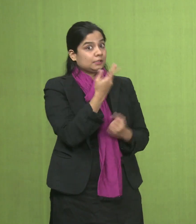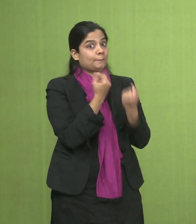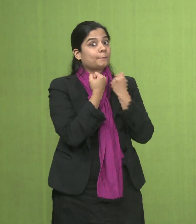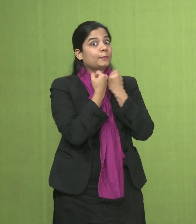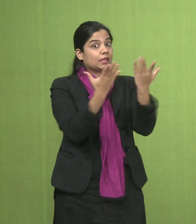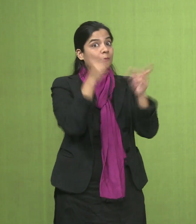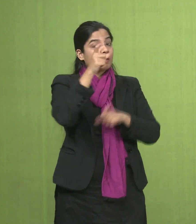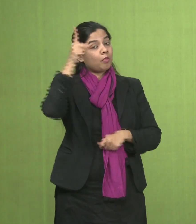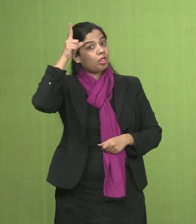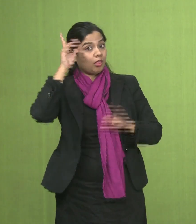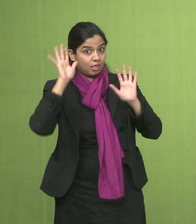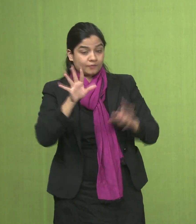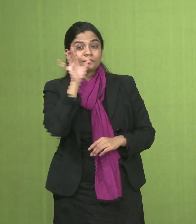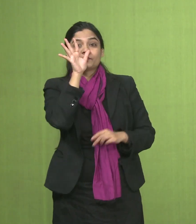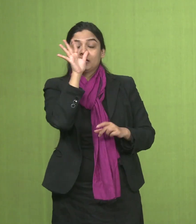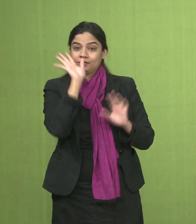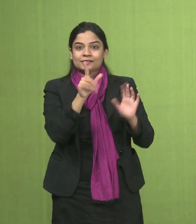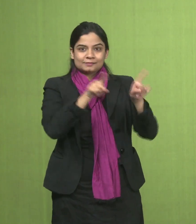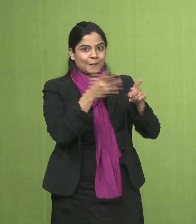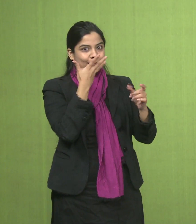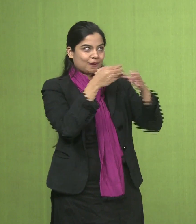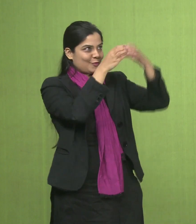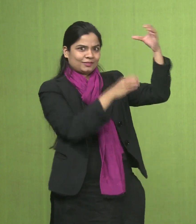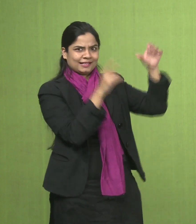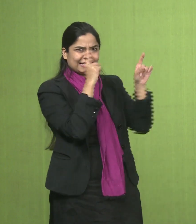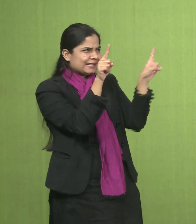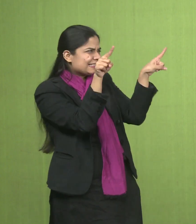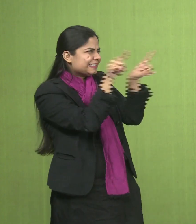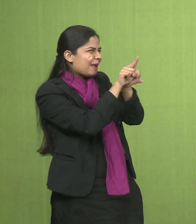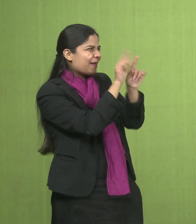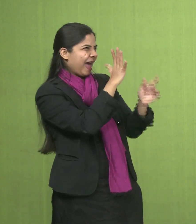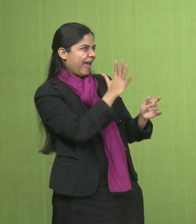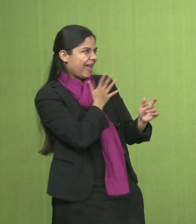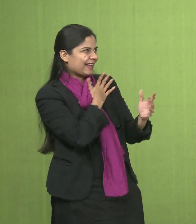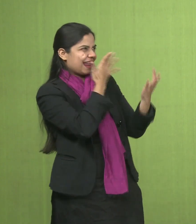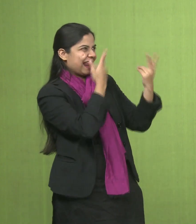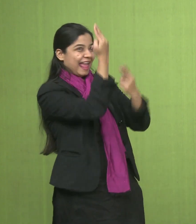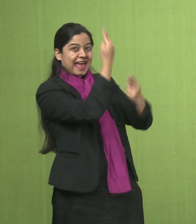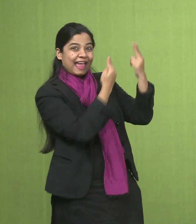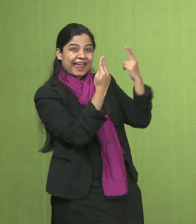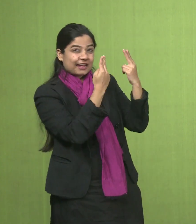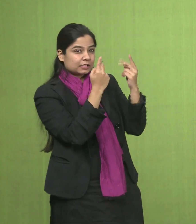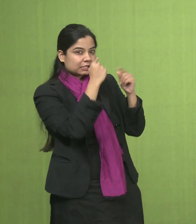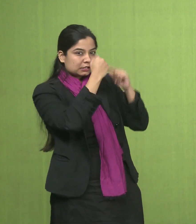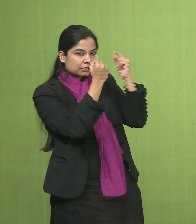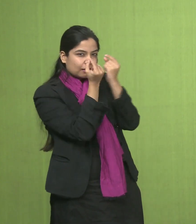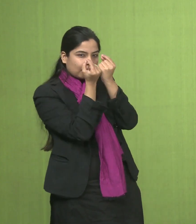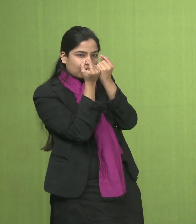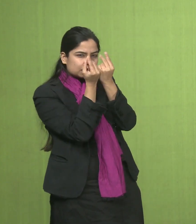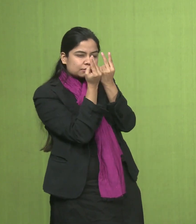away. See in this picture, Bisleri and Bilseri. Then it looks exactly like same. The design is exactly like